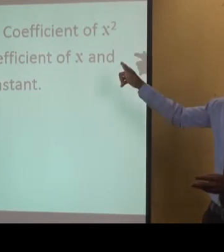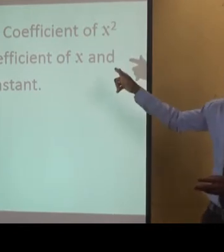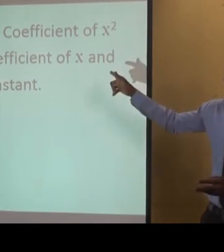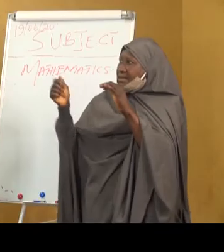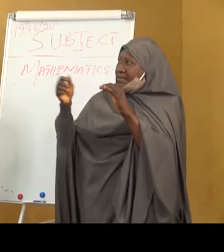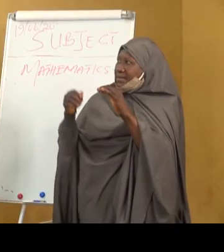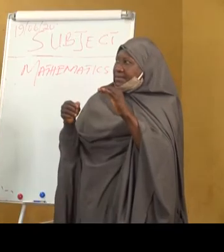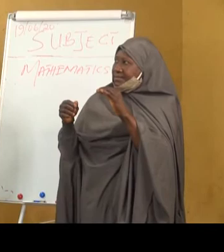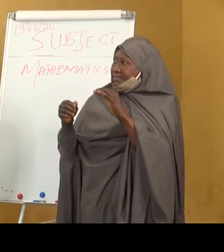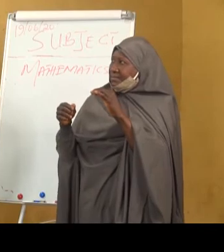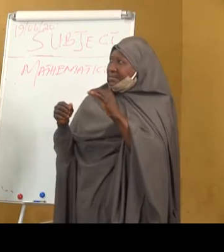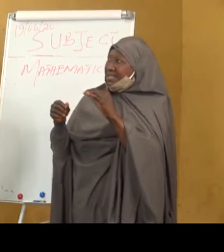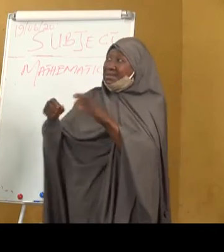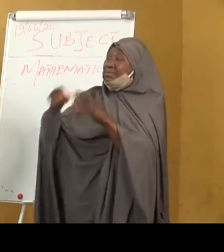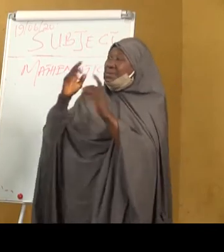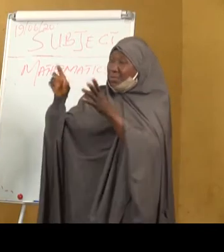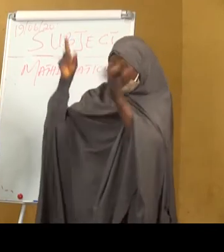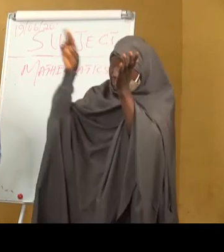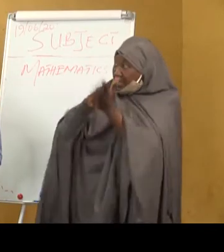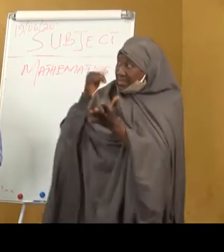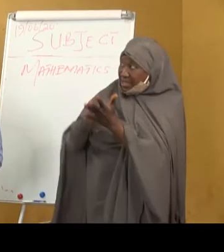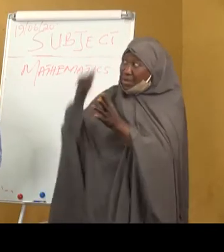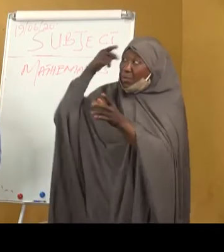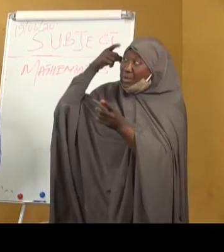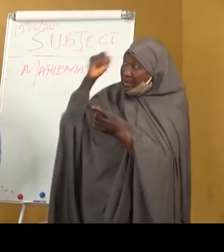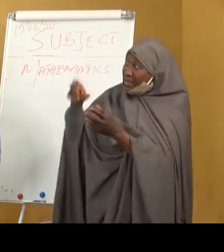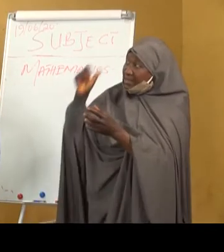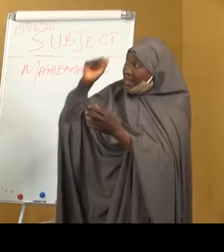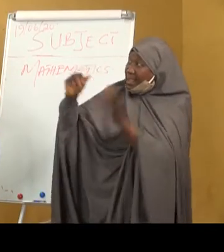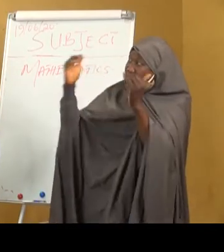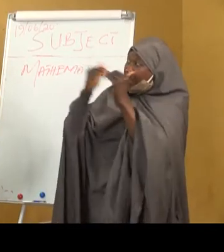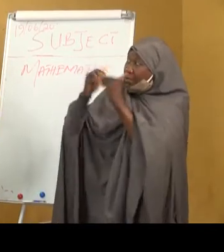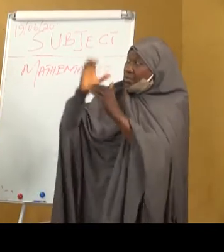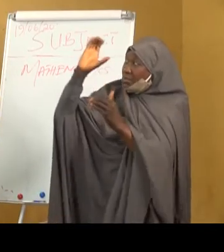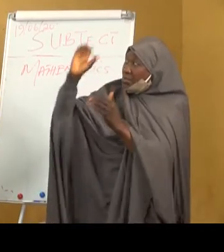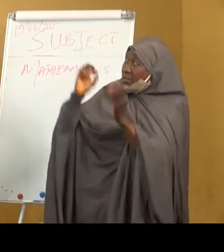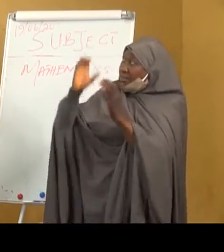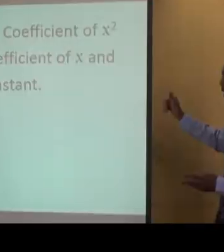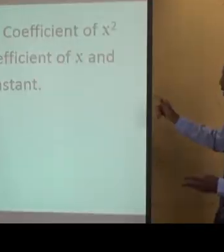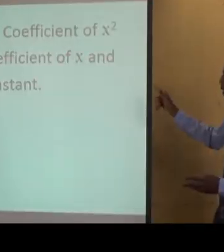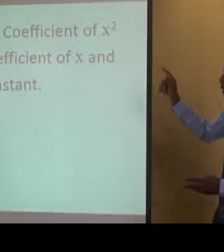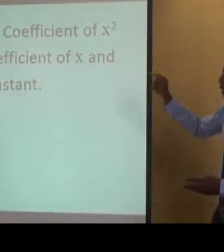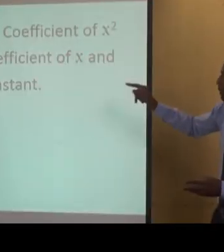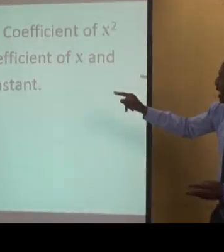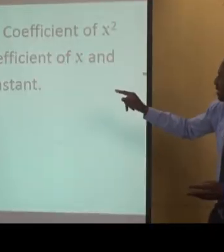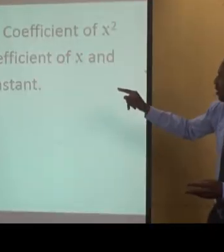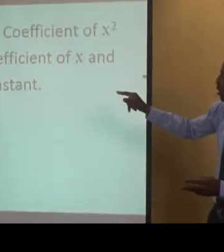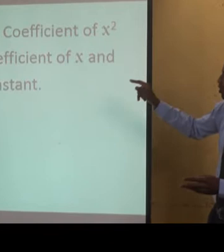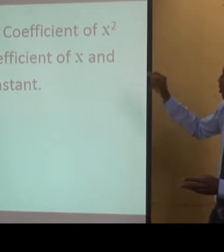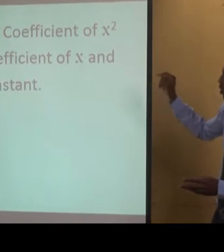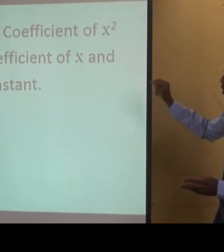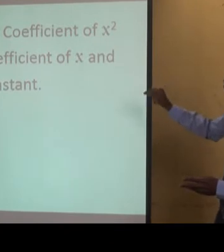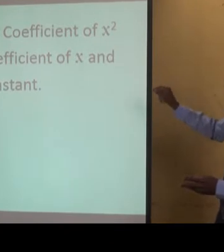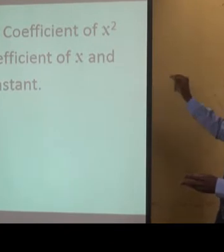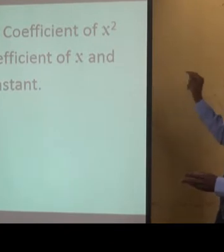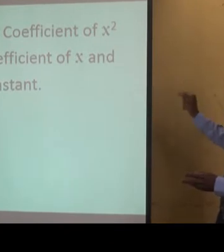I repeat this because it's very paramount. A equals to coefficient of x squared, b is equals to coefficient of